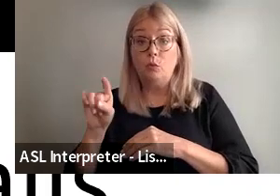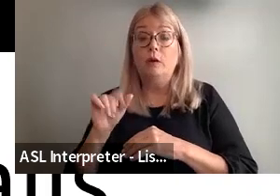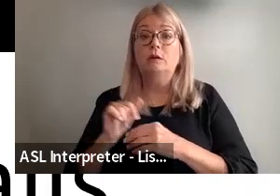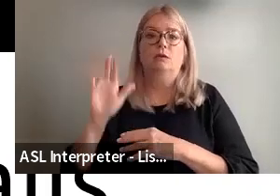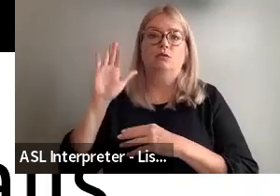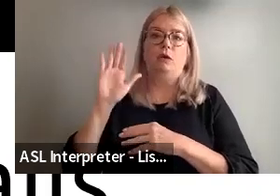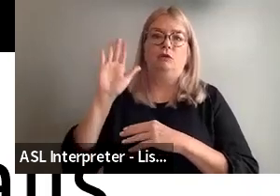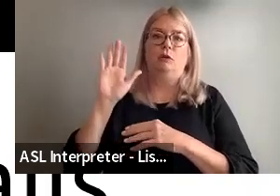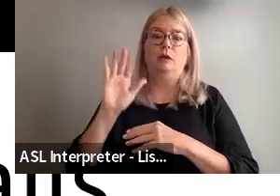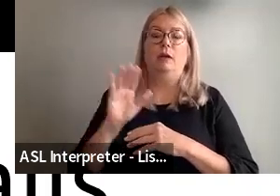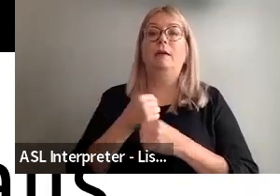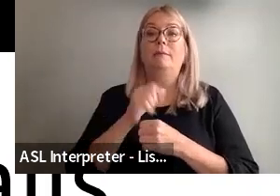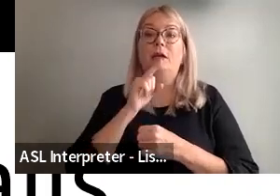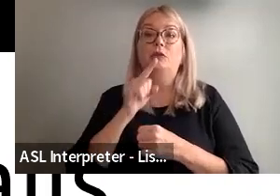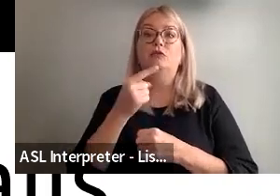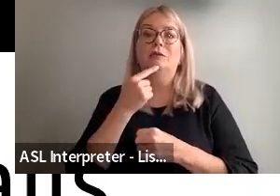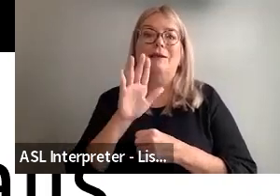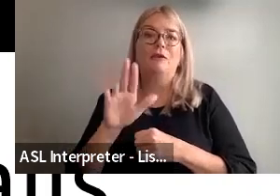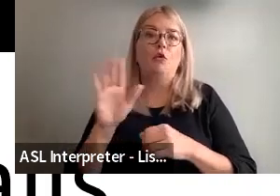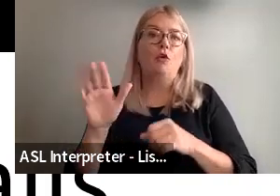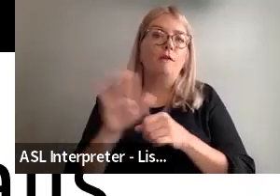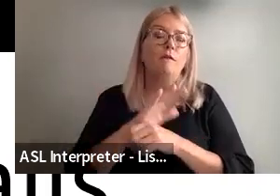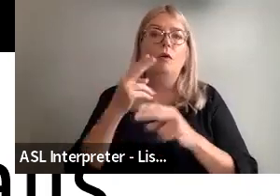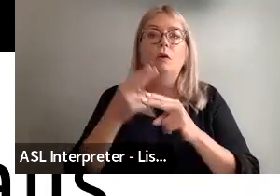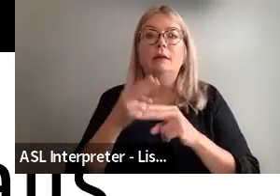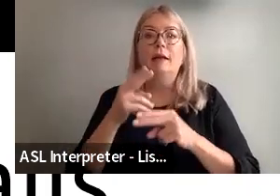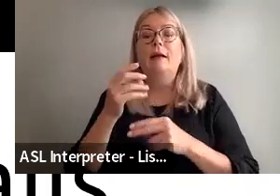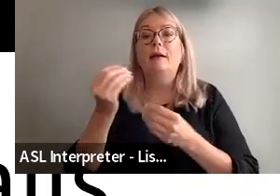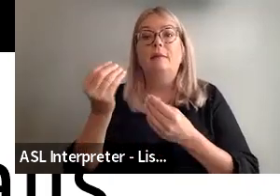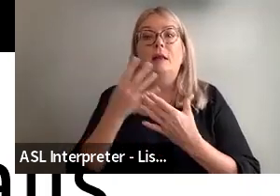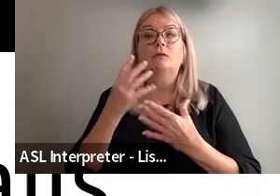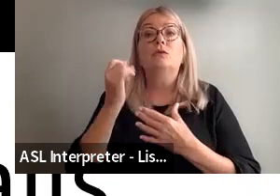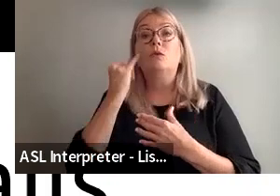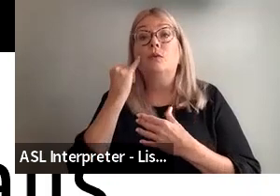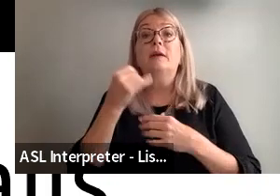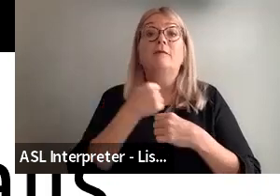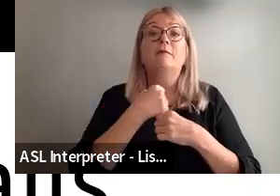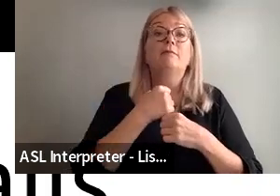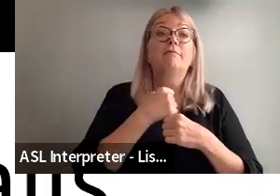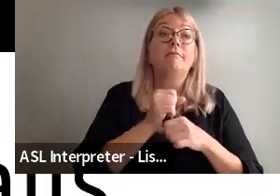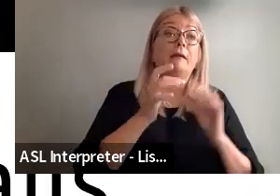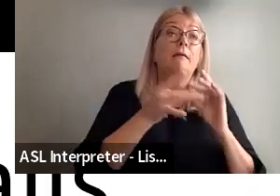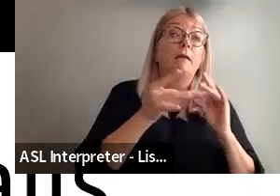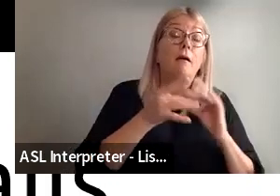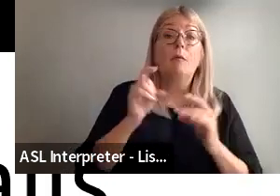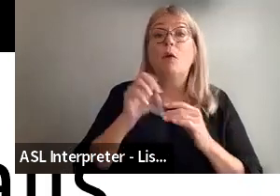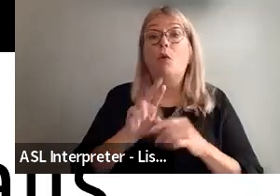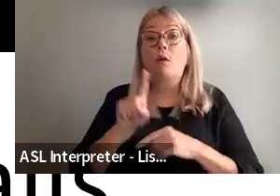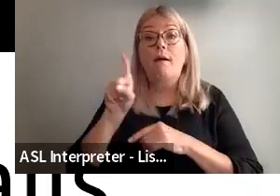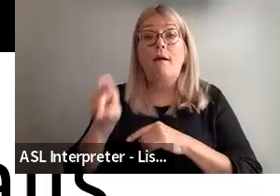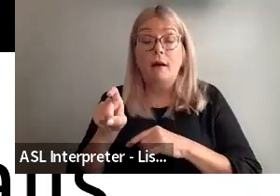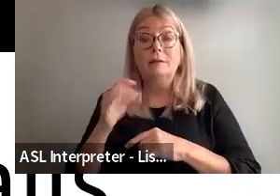sure to state your full name and tell us if you are making a comment or asking a question. If you are joining us today by